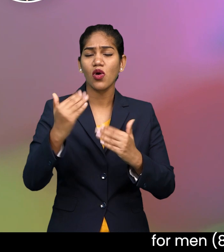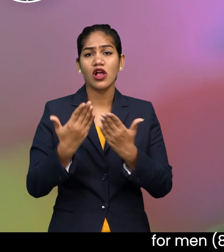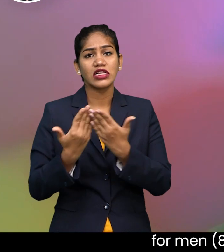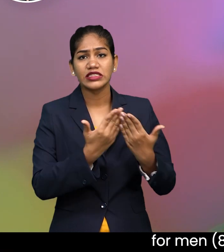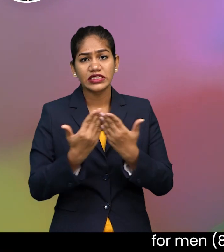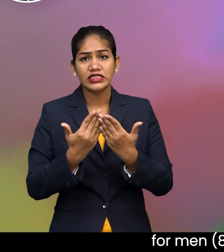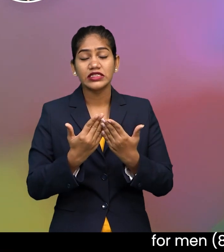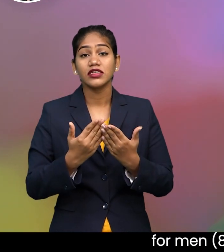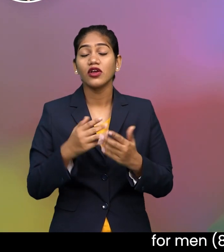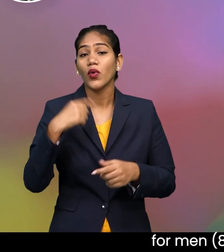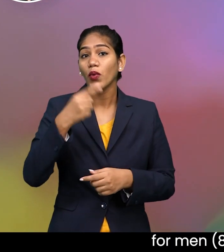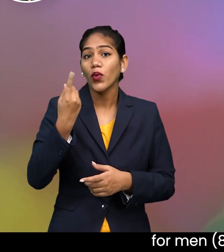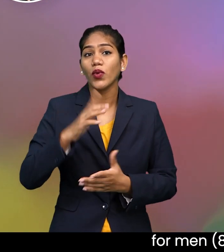For men, 82%,